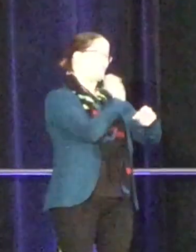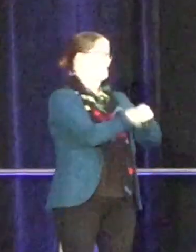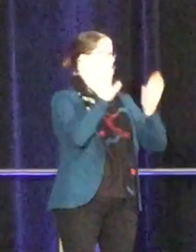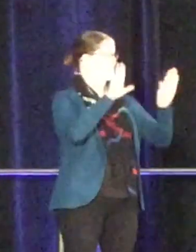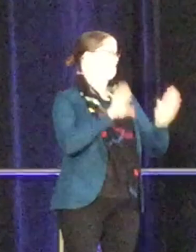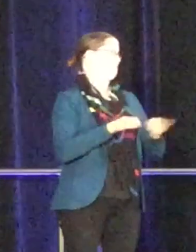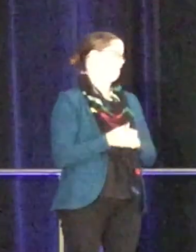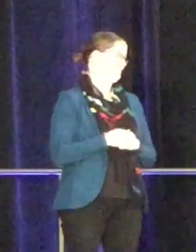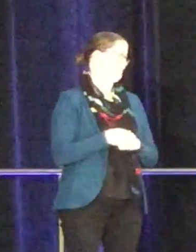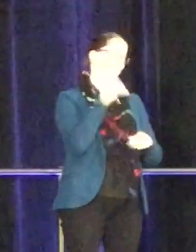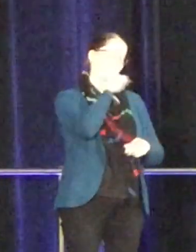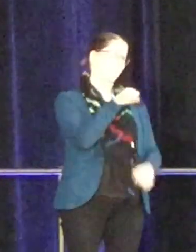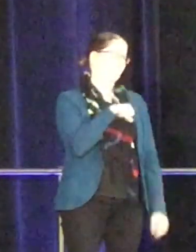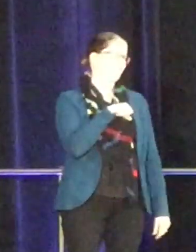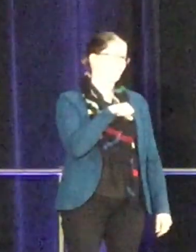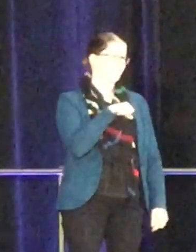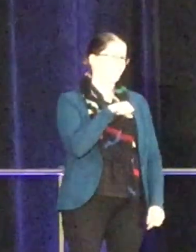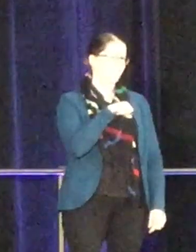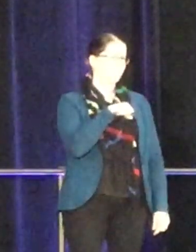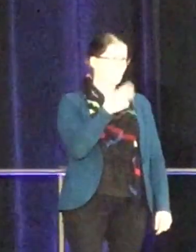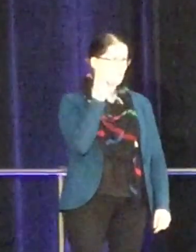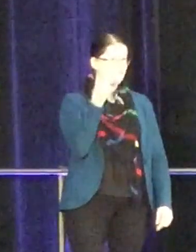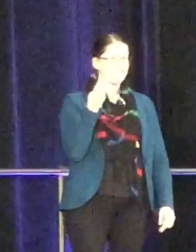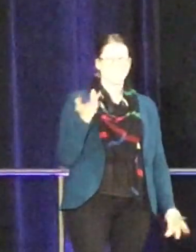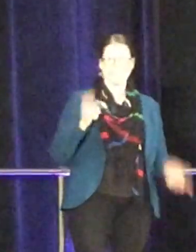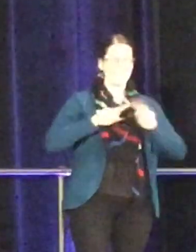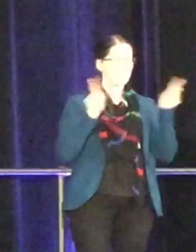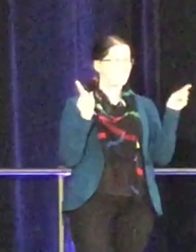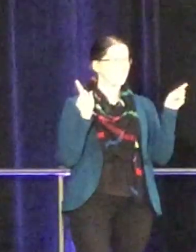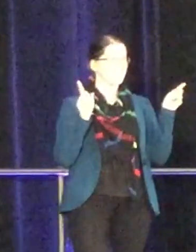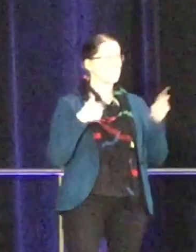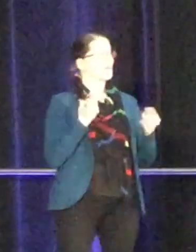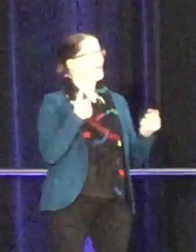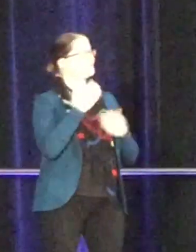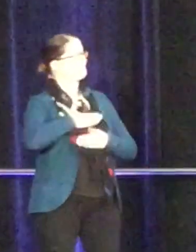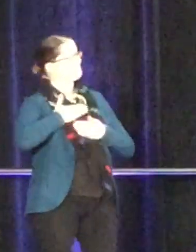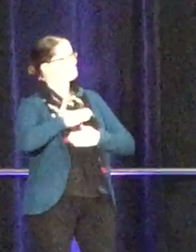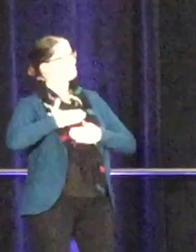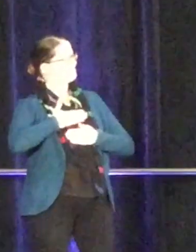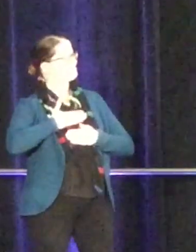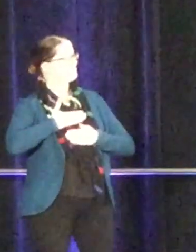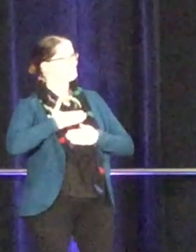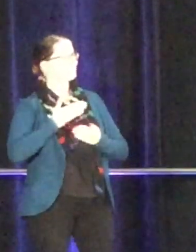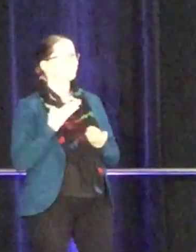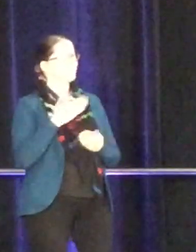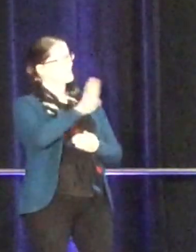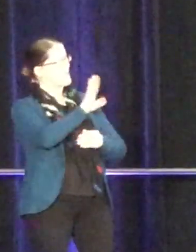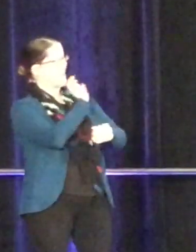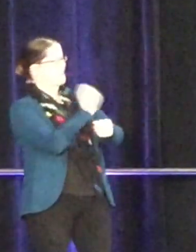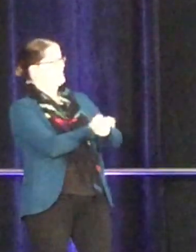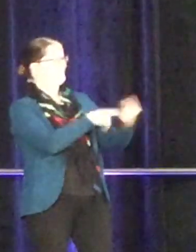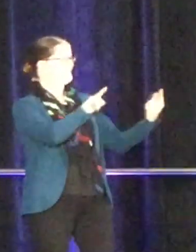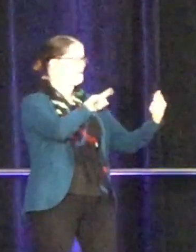that? You feel the difference? Try this one. I am grateful for how you